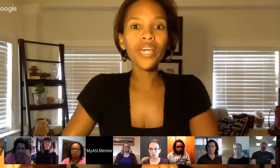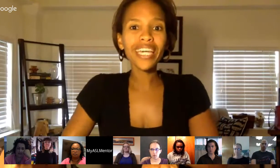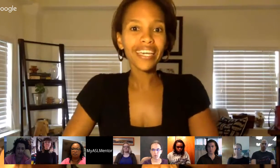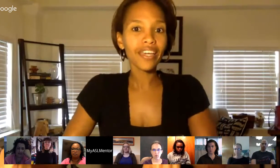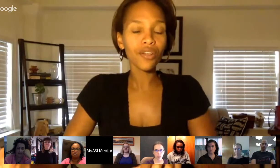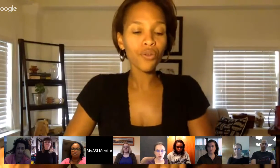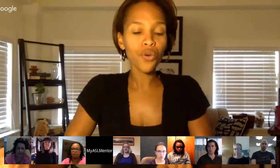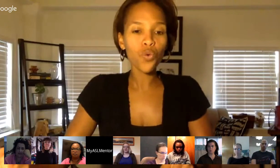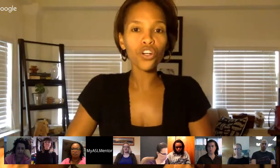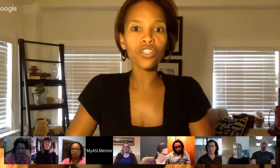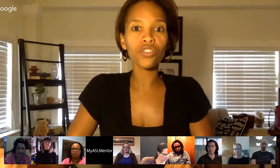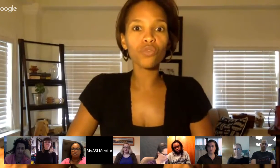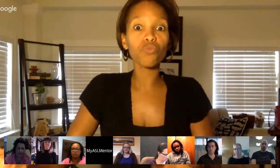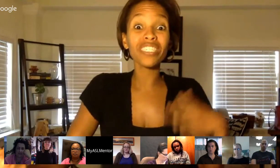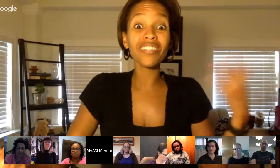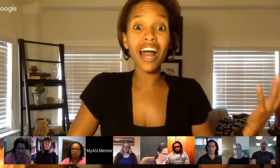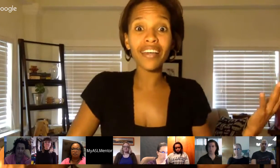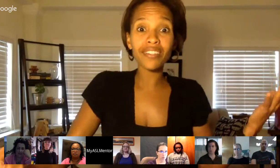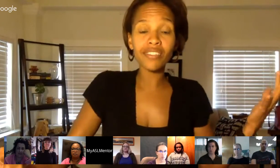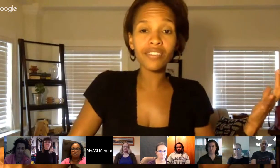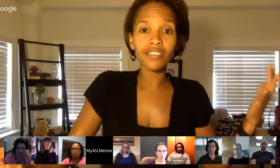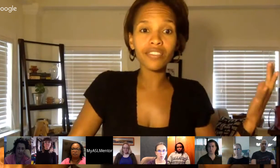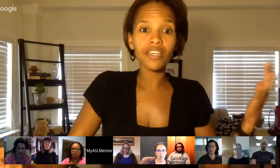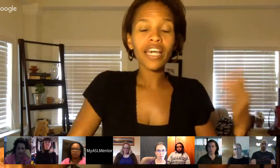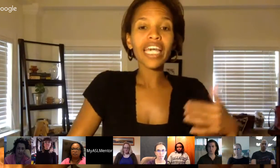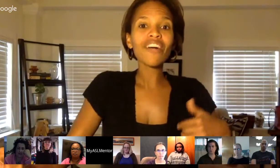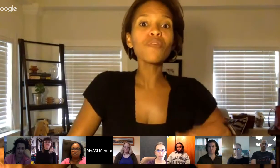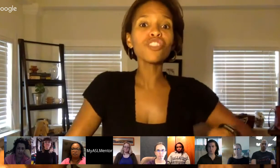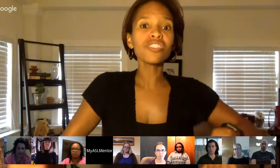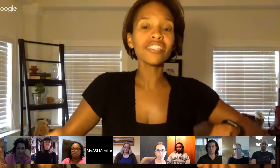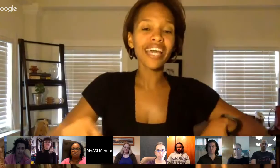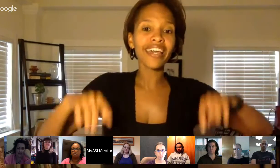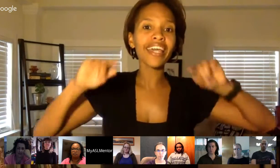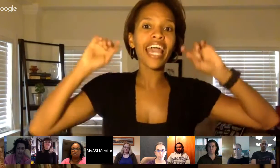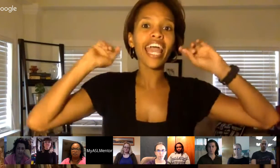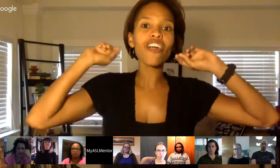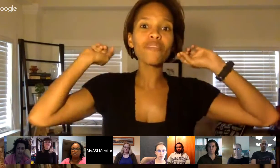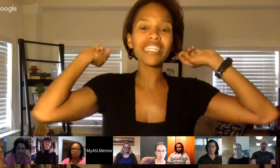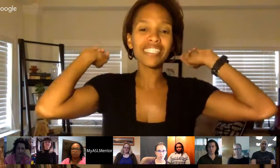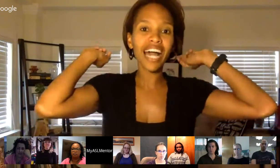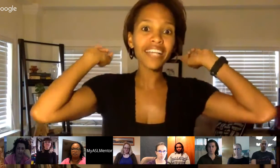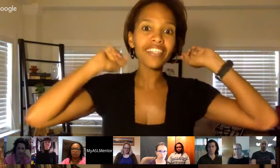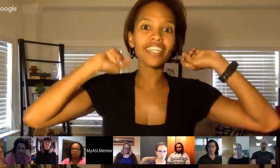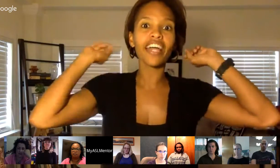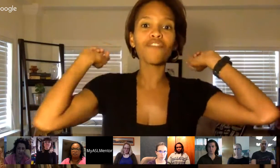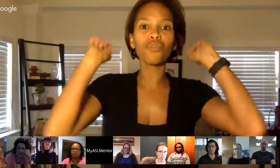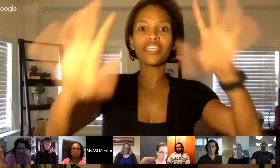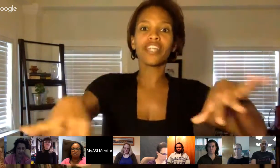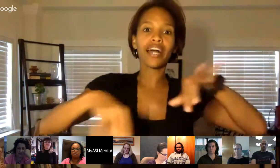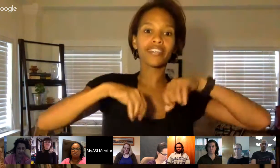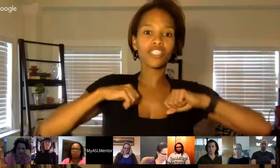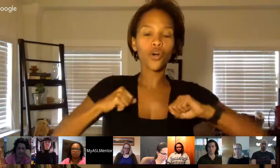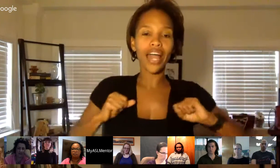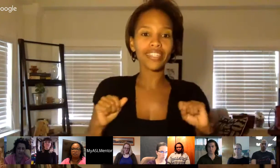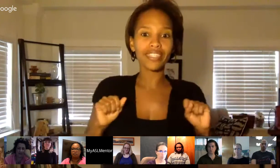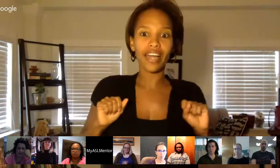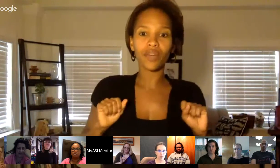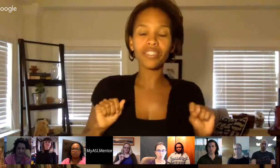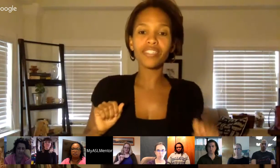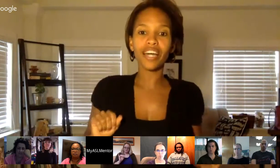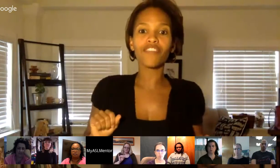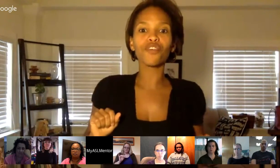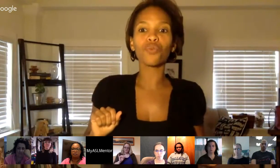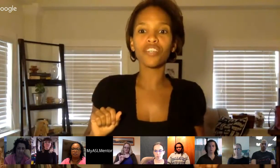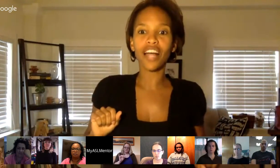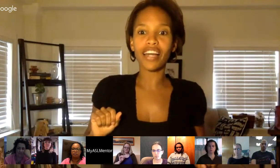when we hear the word realize, if I were just to say, everybody sign the sign realize, go ahead and sign it.